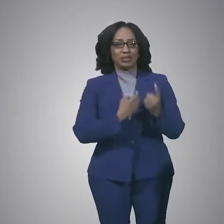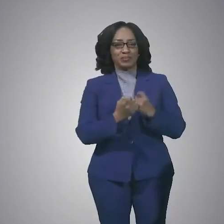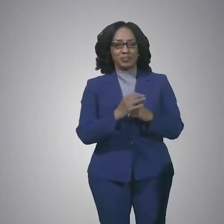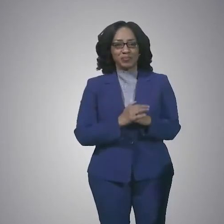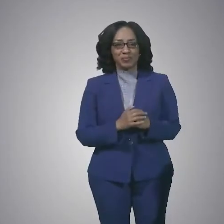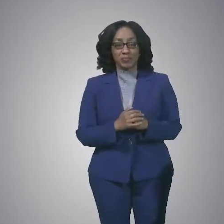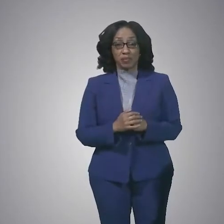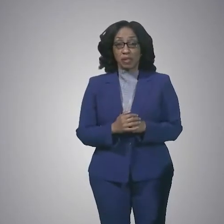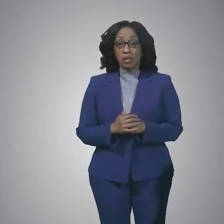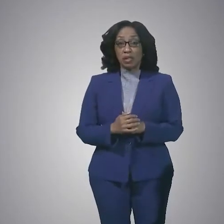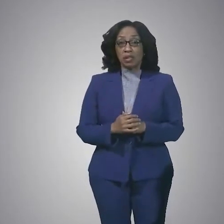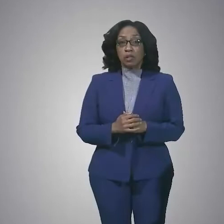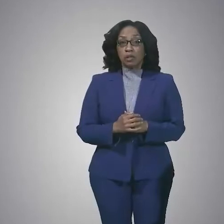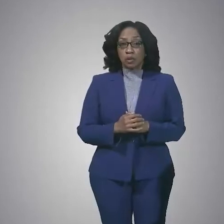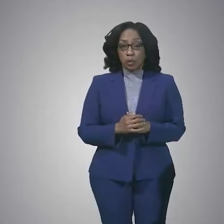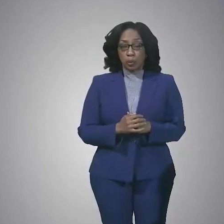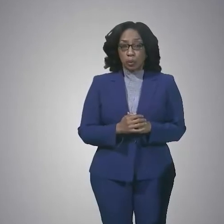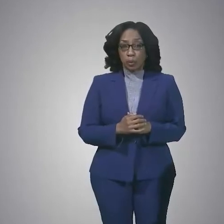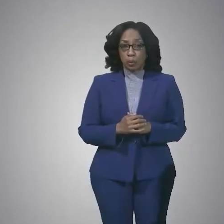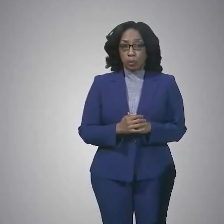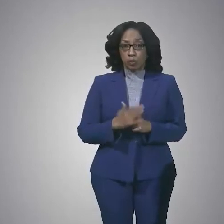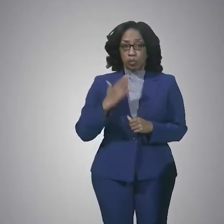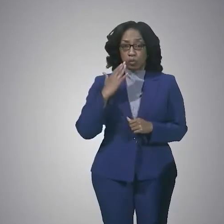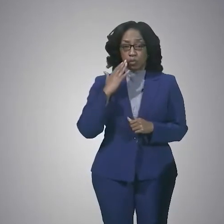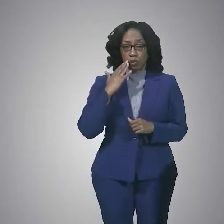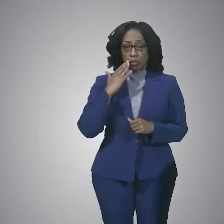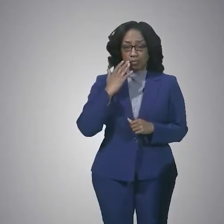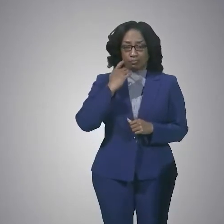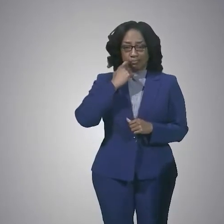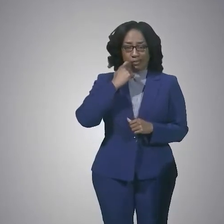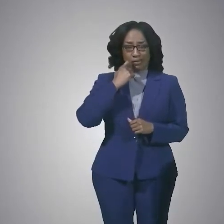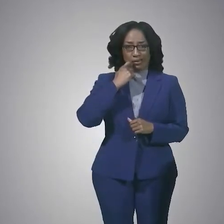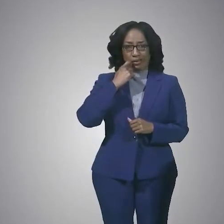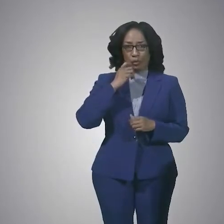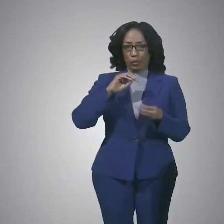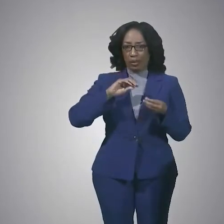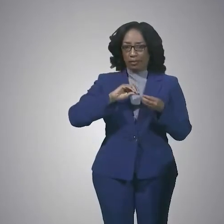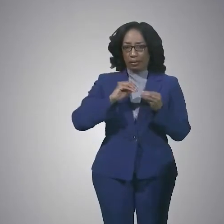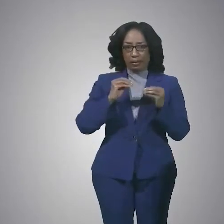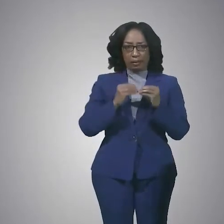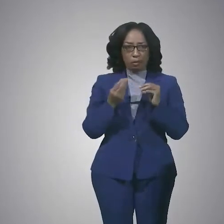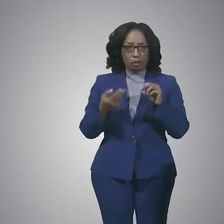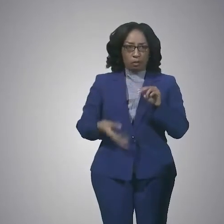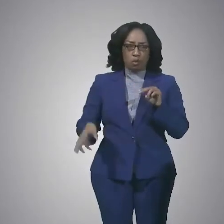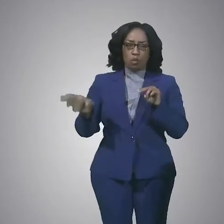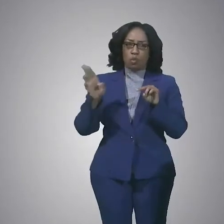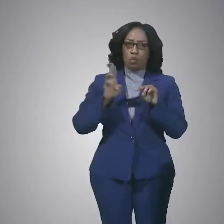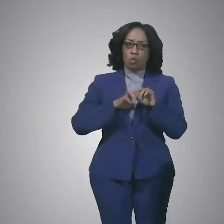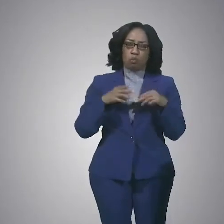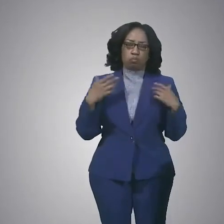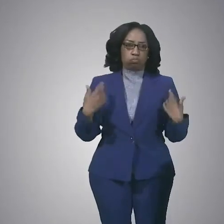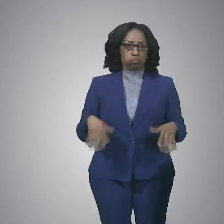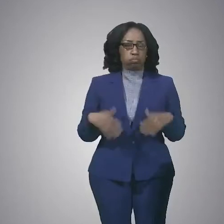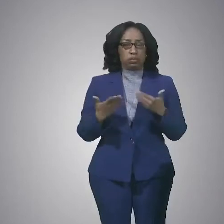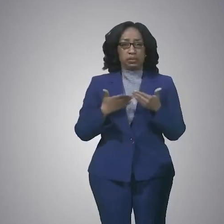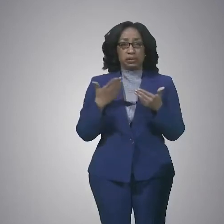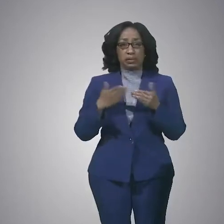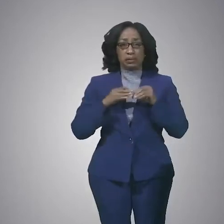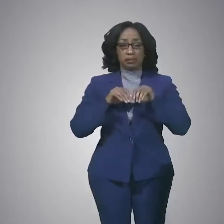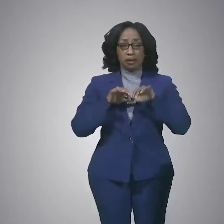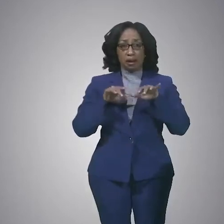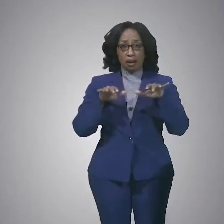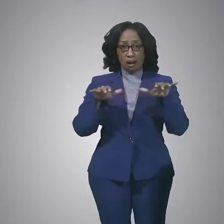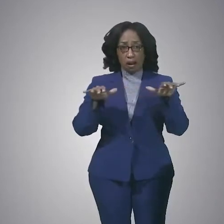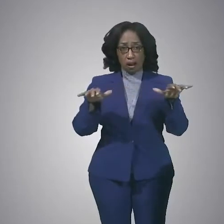you know, at the height of this last surge, we were in a high transmission area as designated by